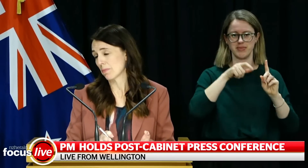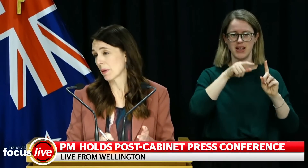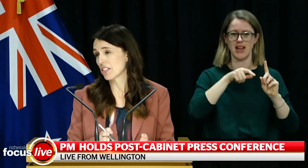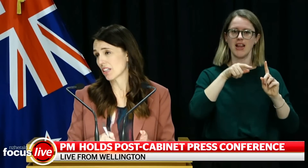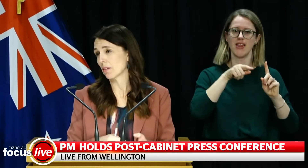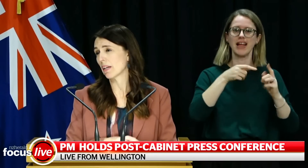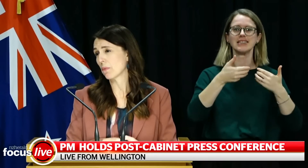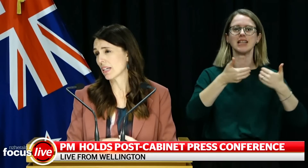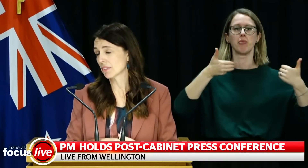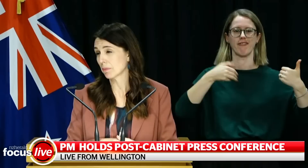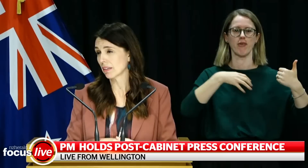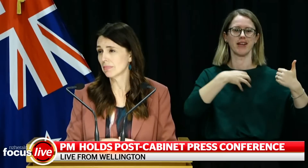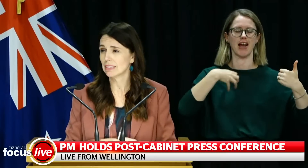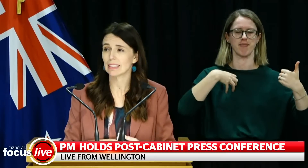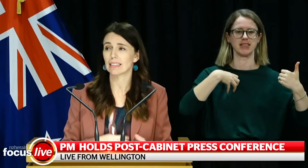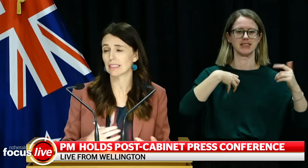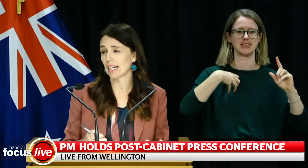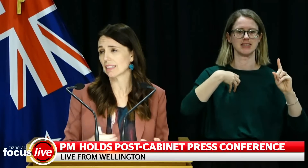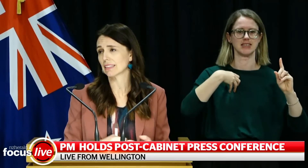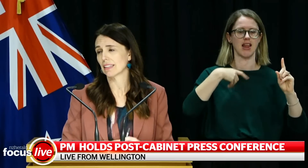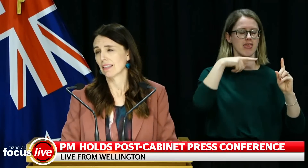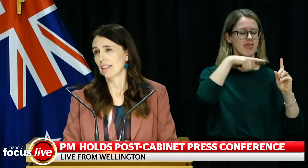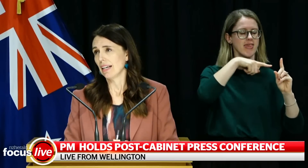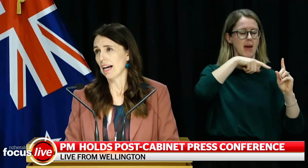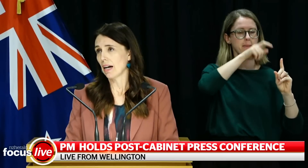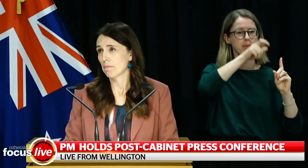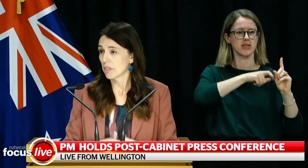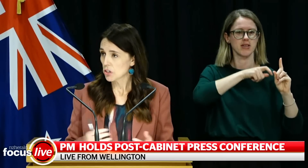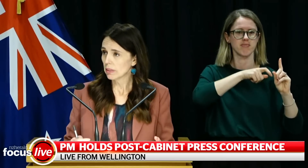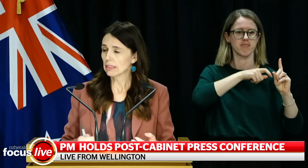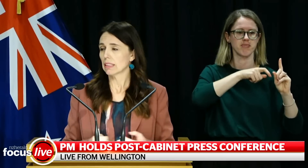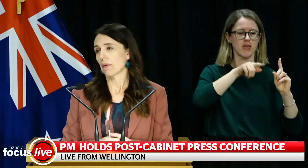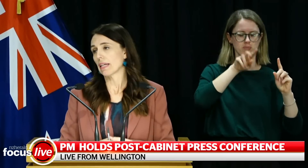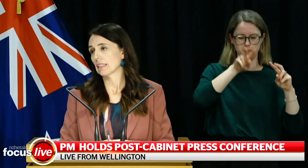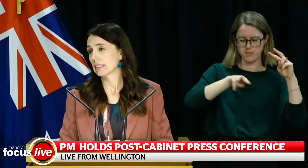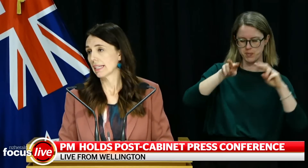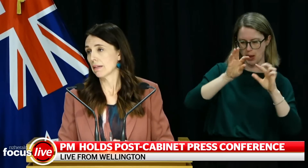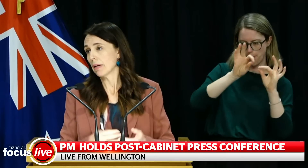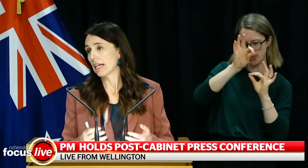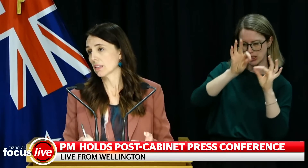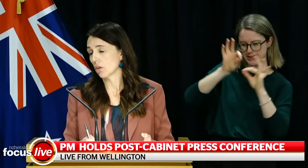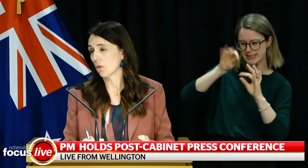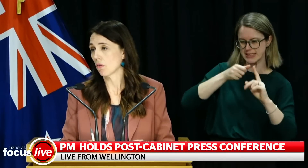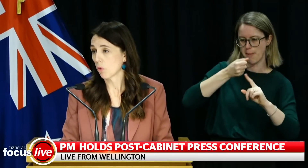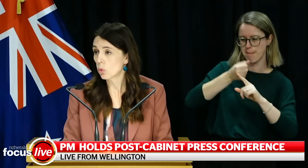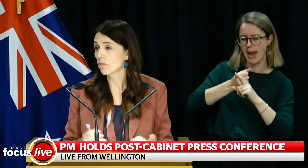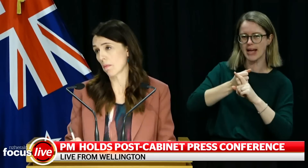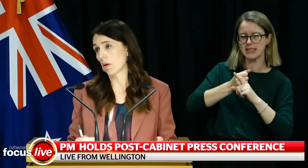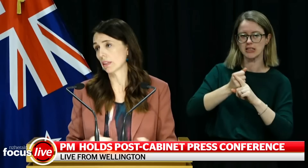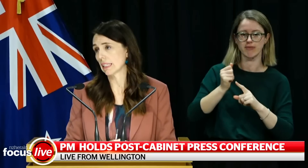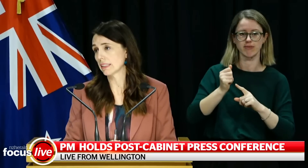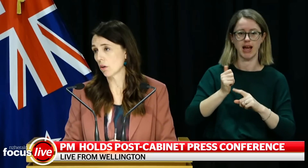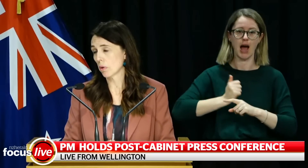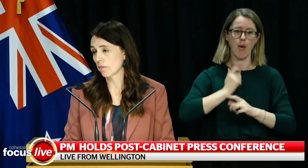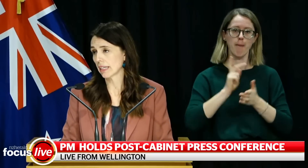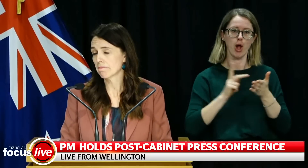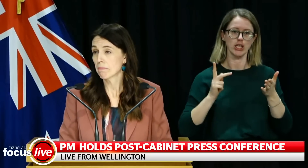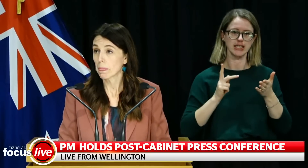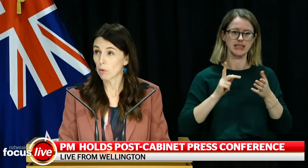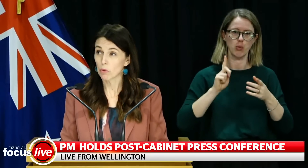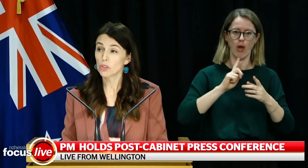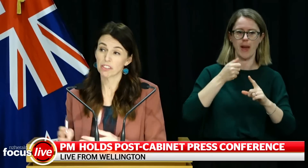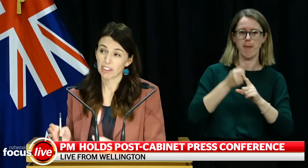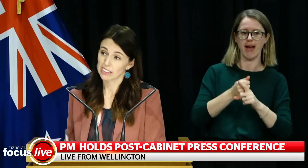statutory separation in many ways from government, undertakes measurement around the impacts of all of our policies on